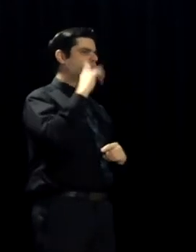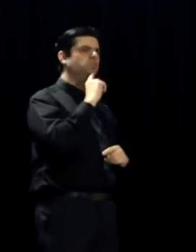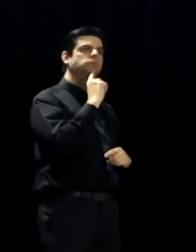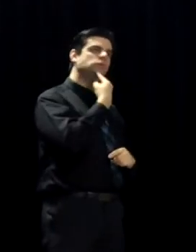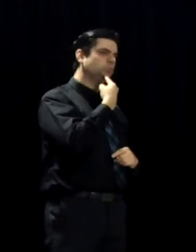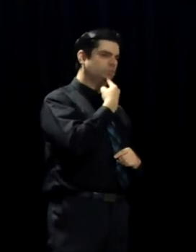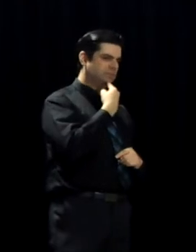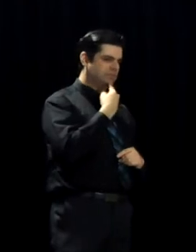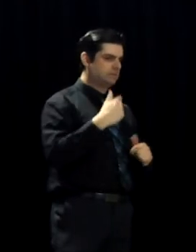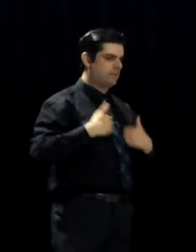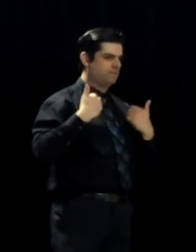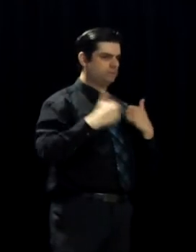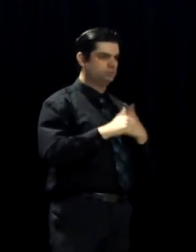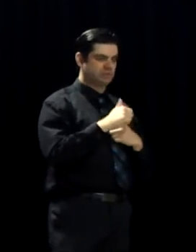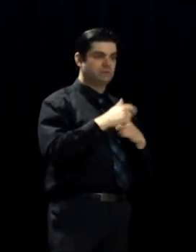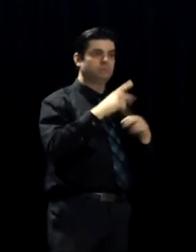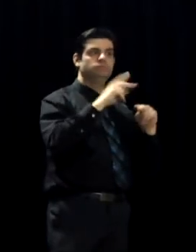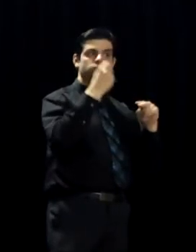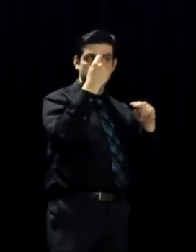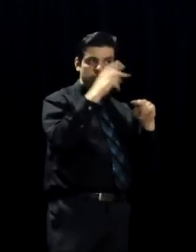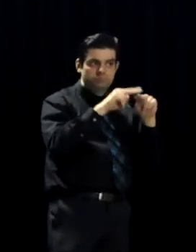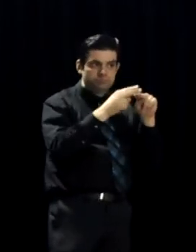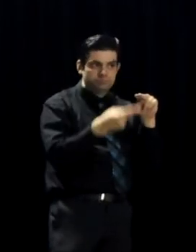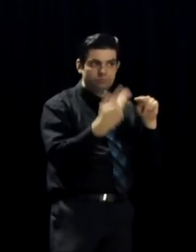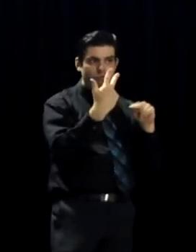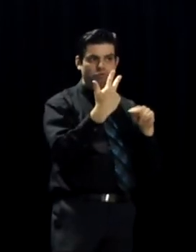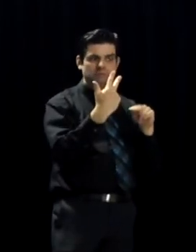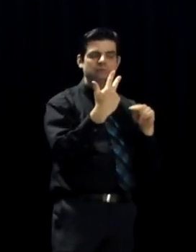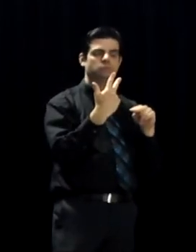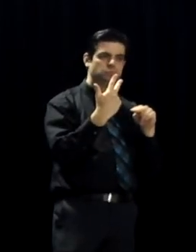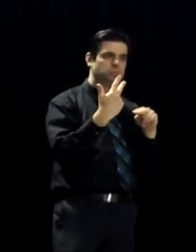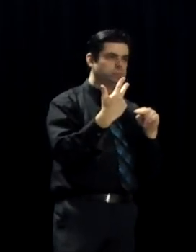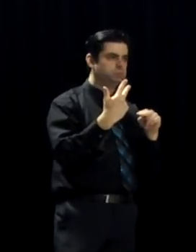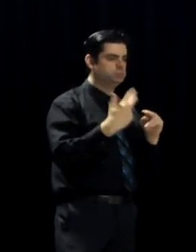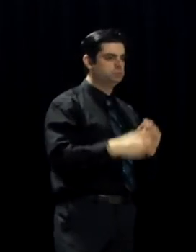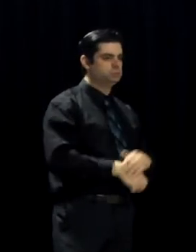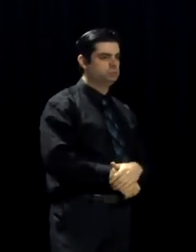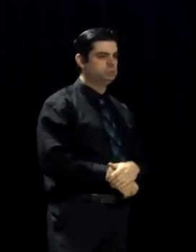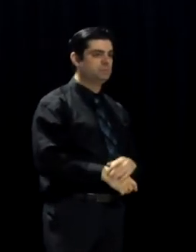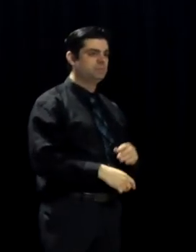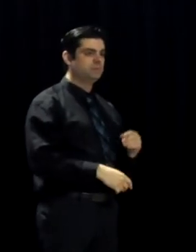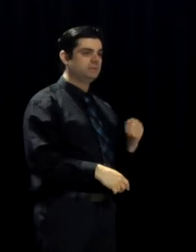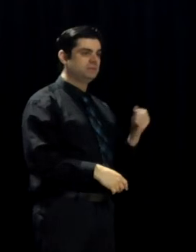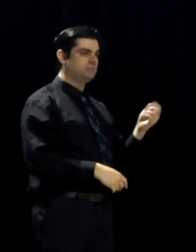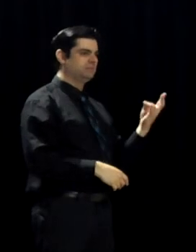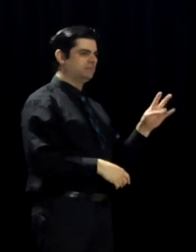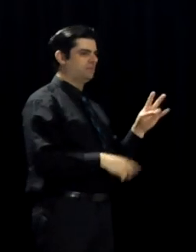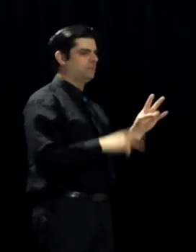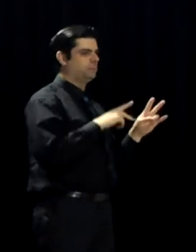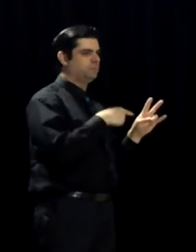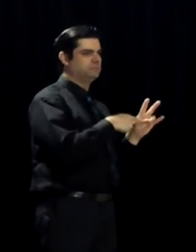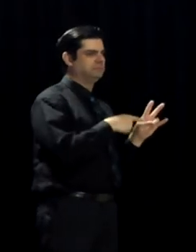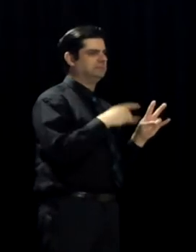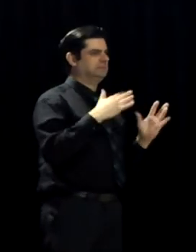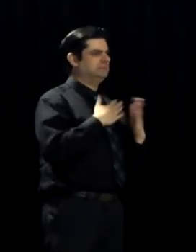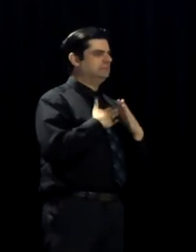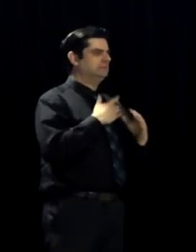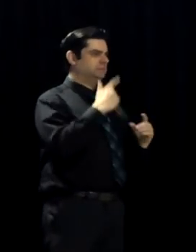so, again, we like when that happens. Again, let's keep these 17 people in your thoughts and